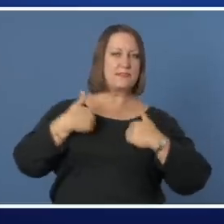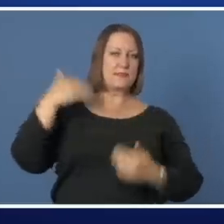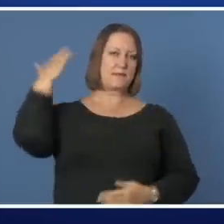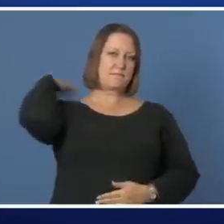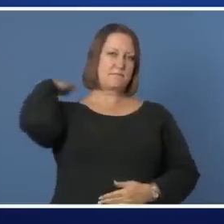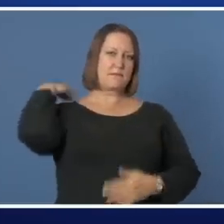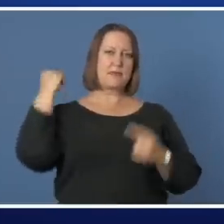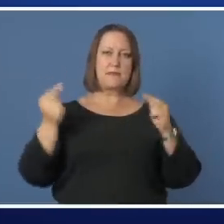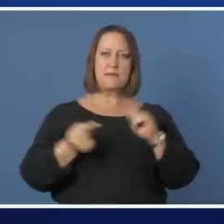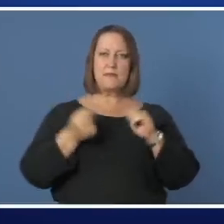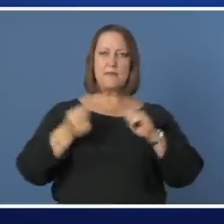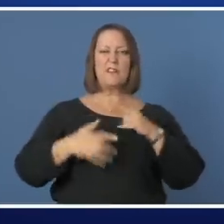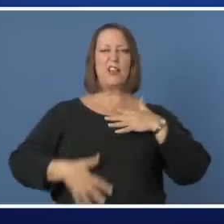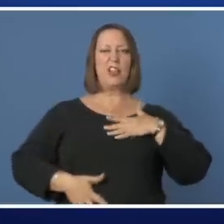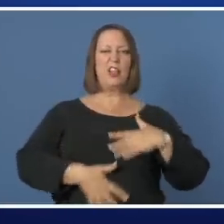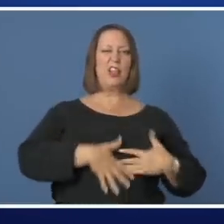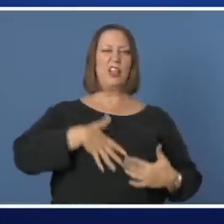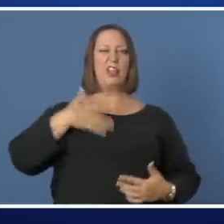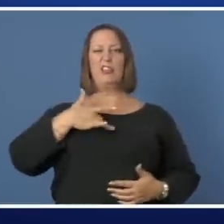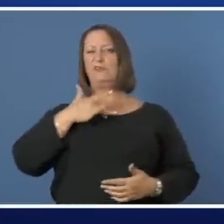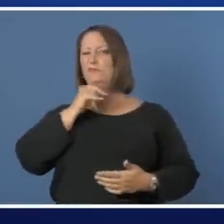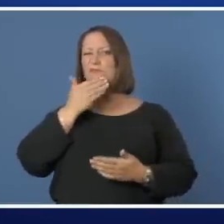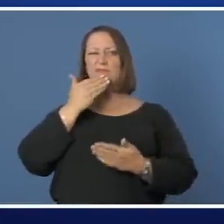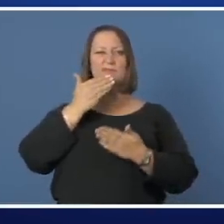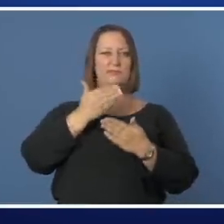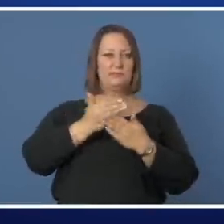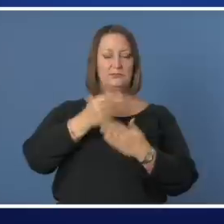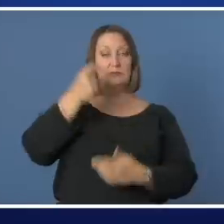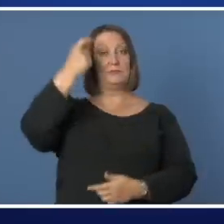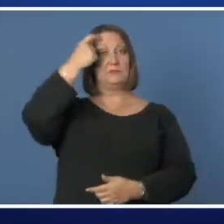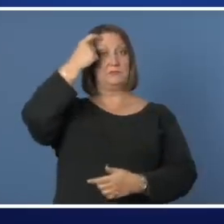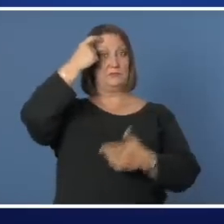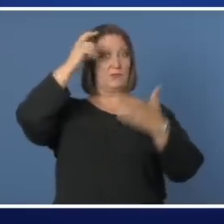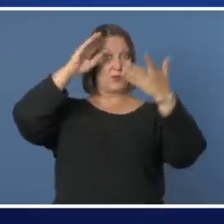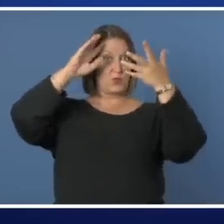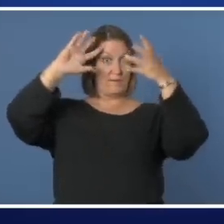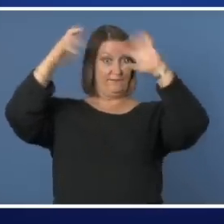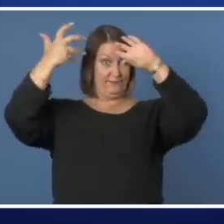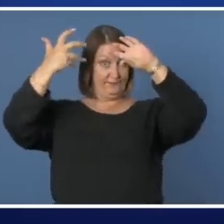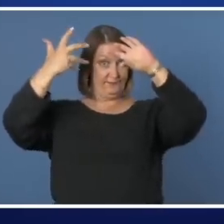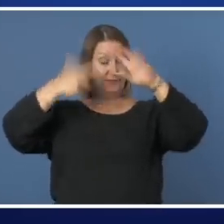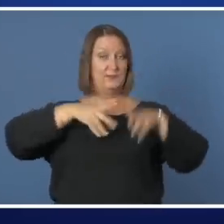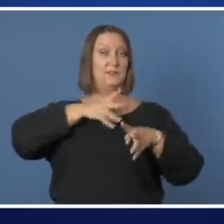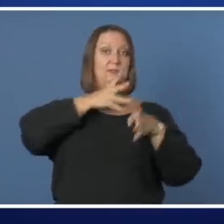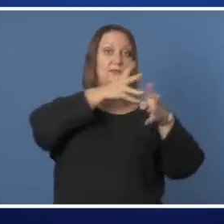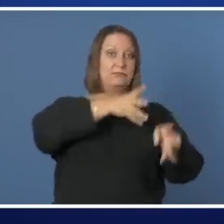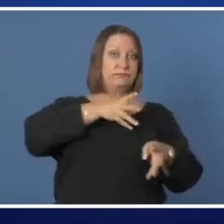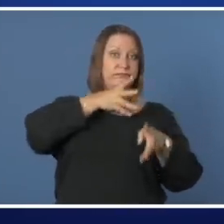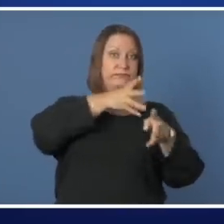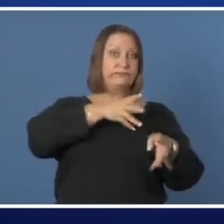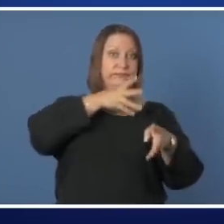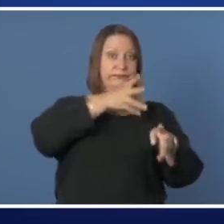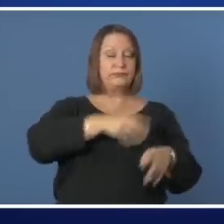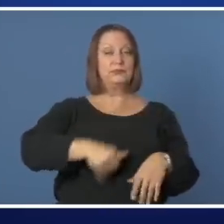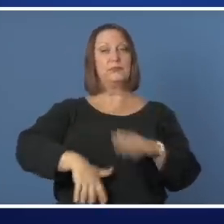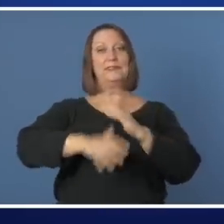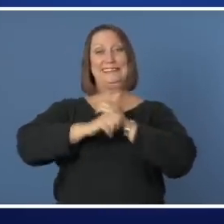backache malaise delirium vomiting